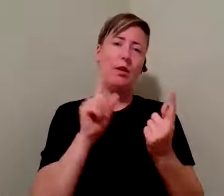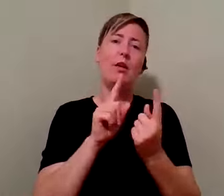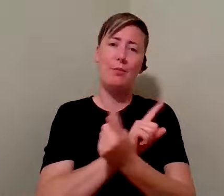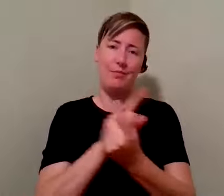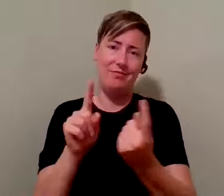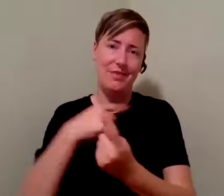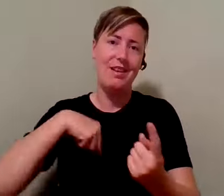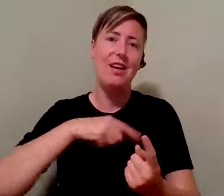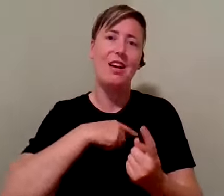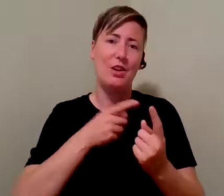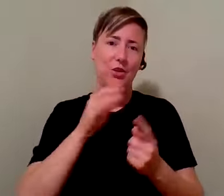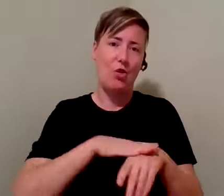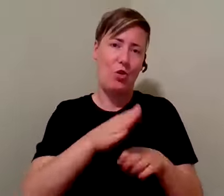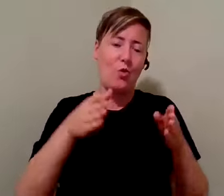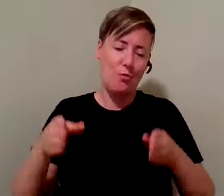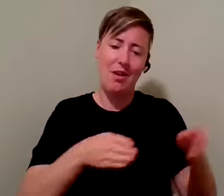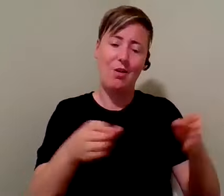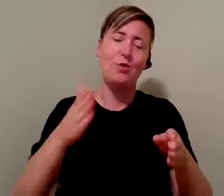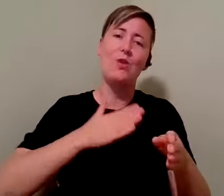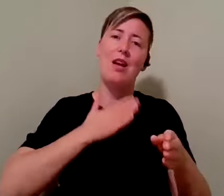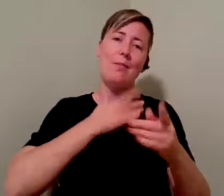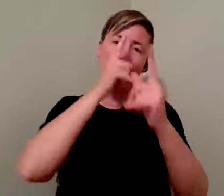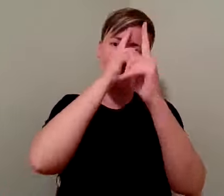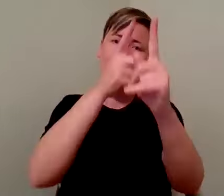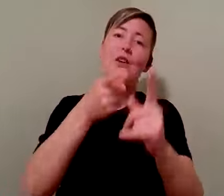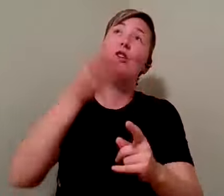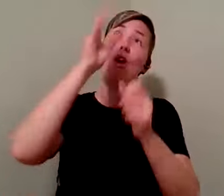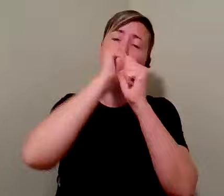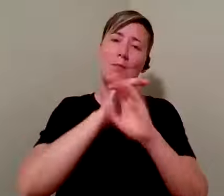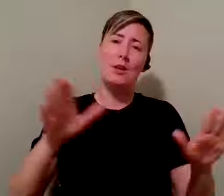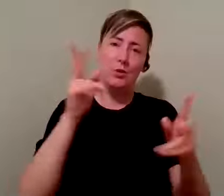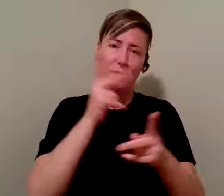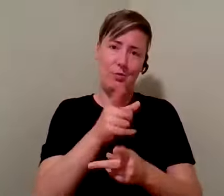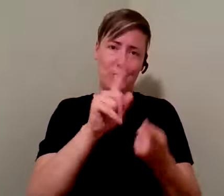May God bless you and keep you until then. Thank you. Thanks, Eric.